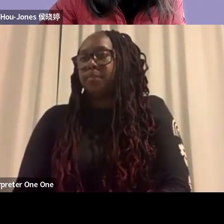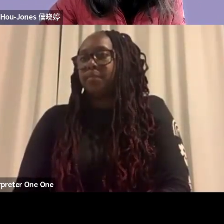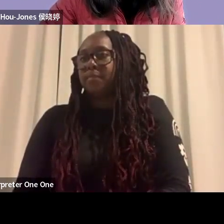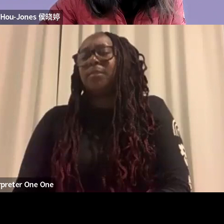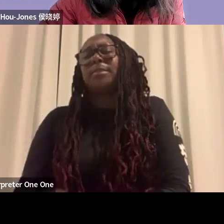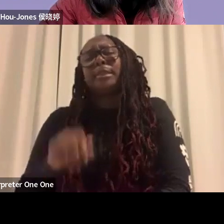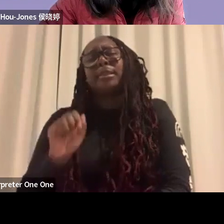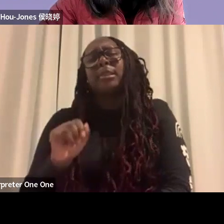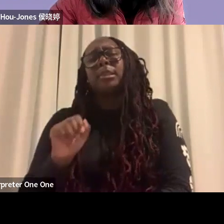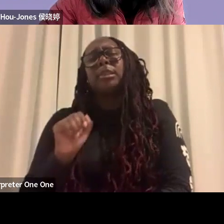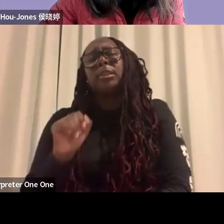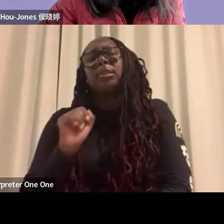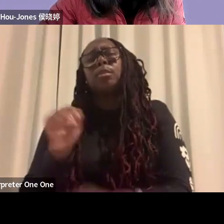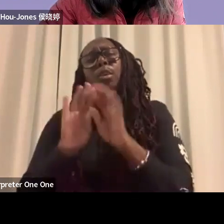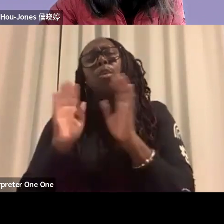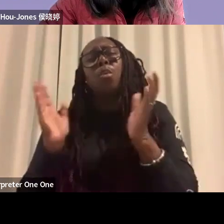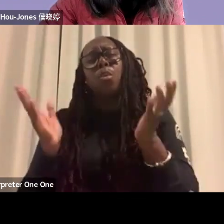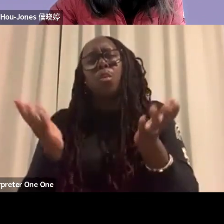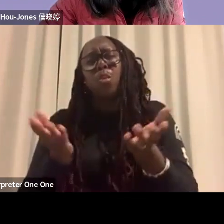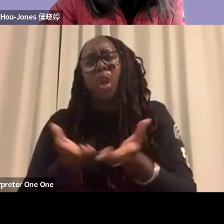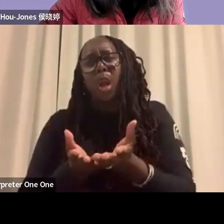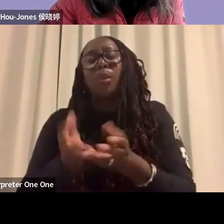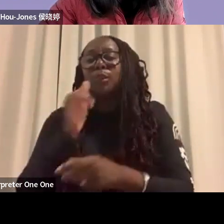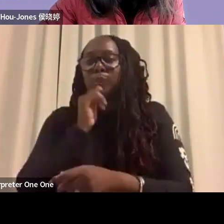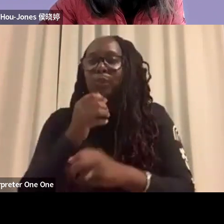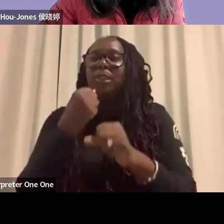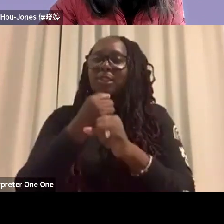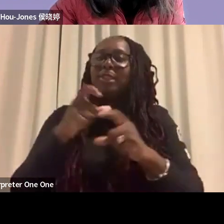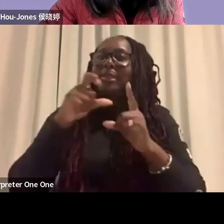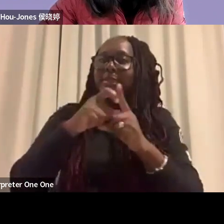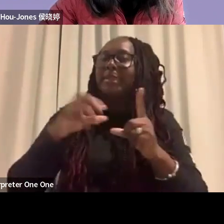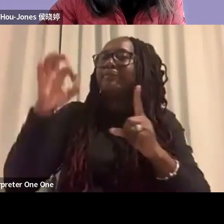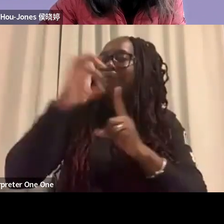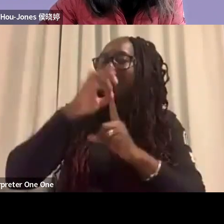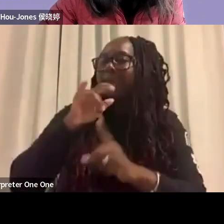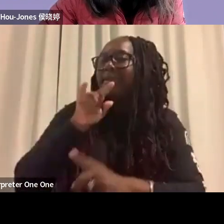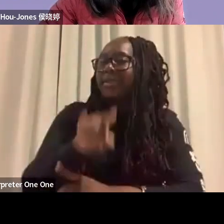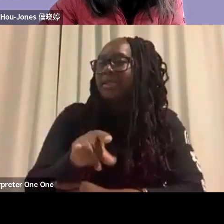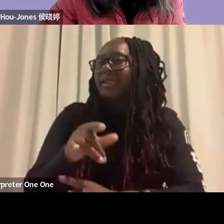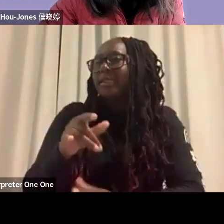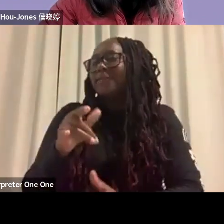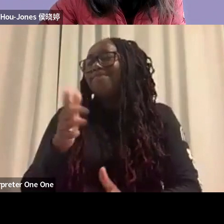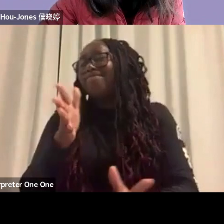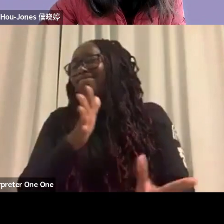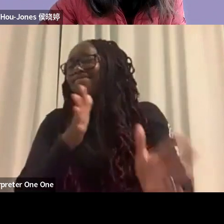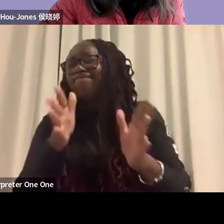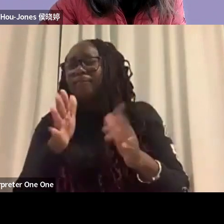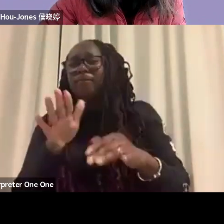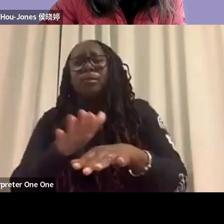still the world is pursuing the growth of GDP, and not really. But then, of course,